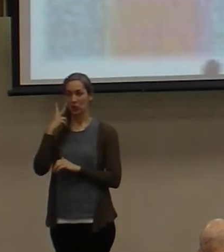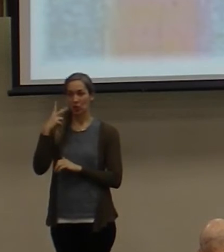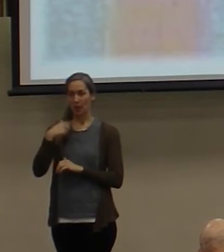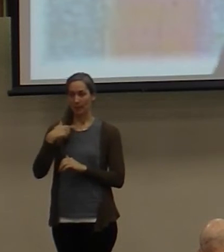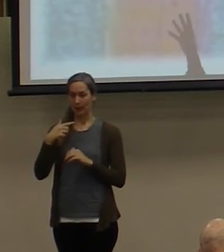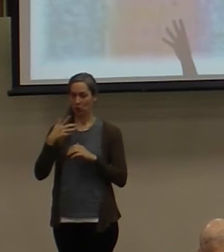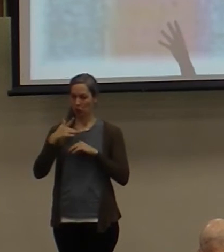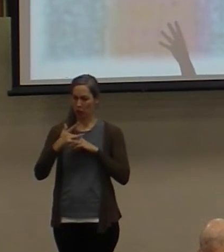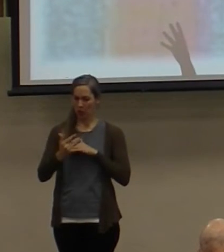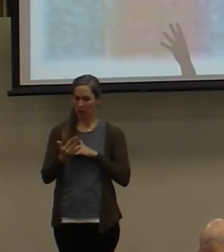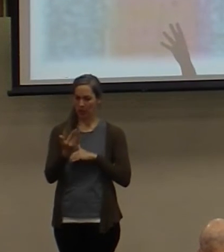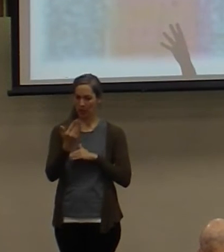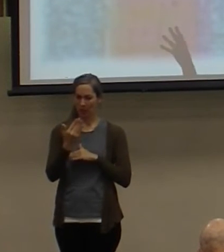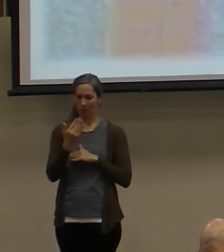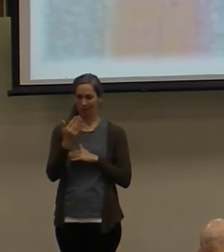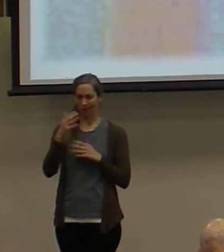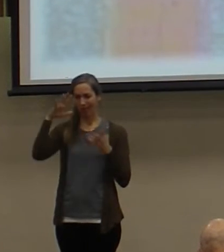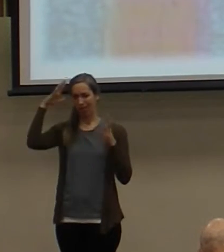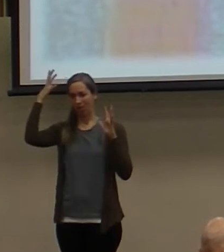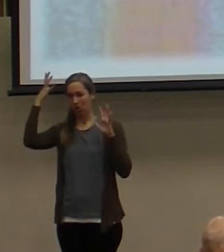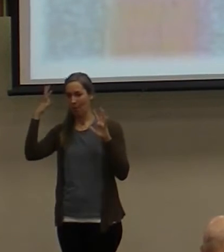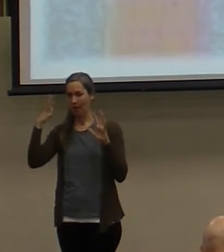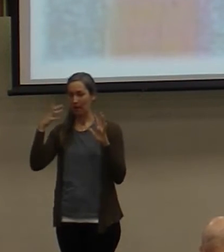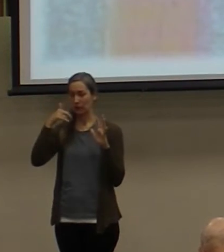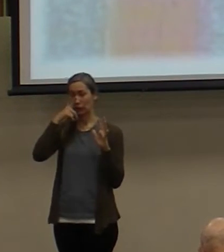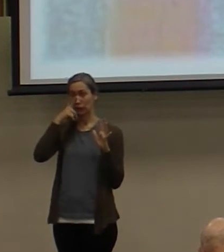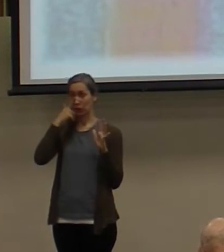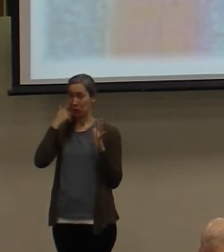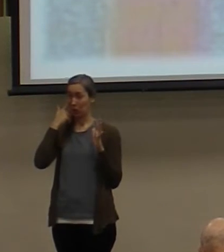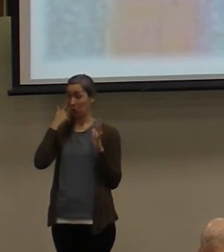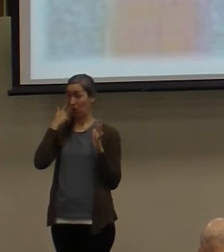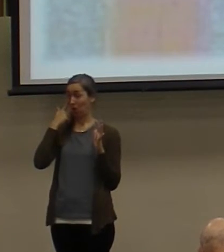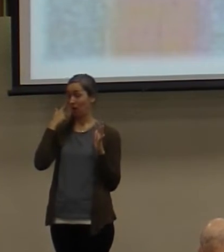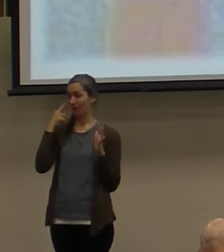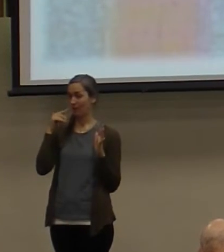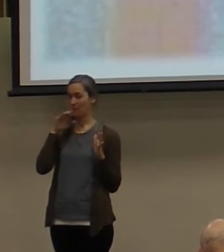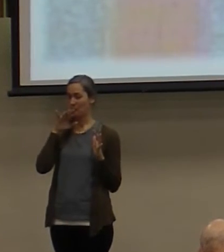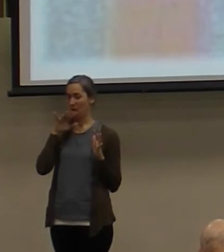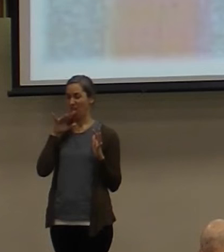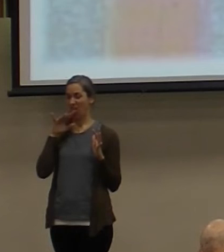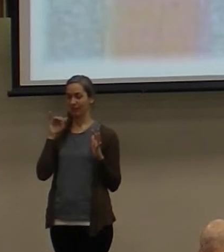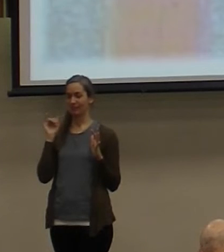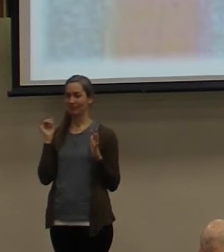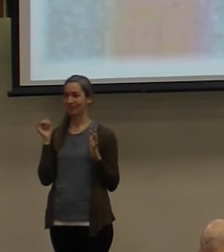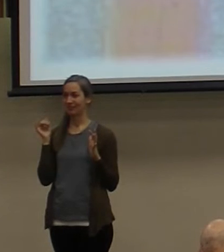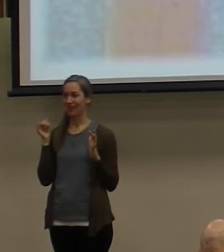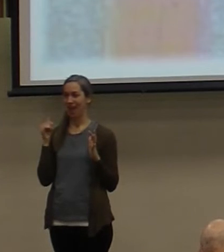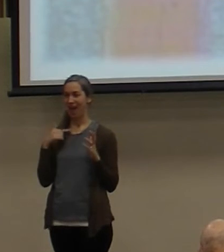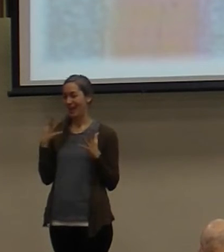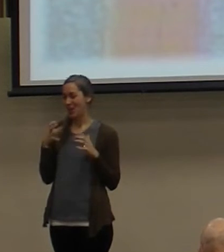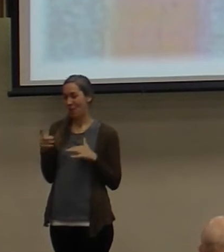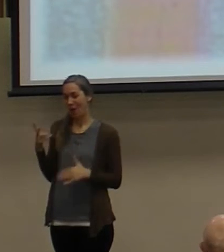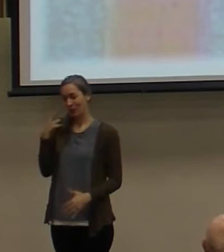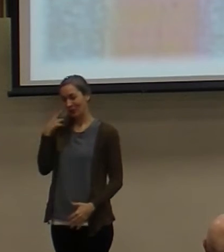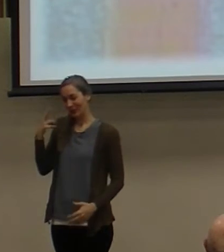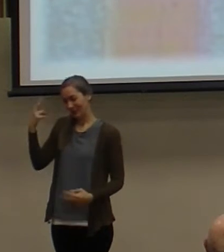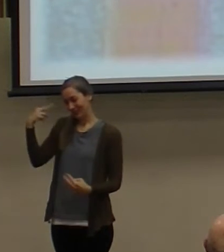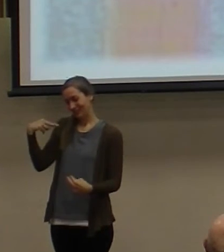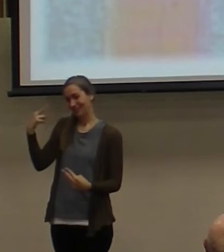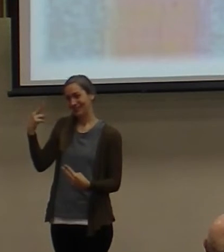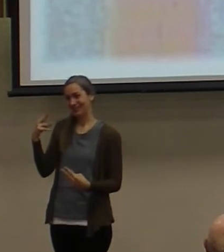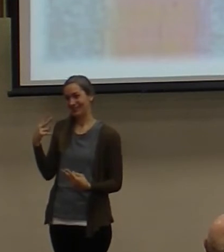morning with hair going 40 directions and goo in the eyes and breath that could peel wallpaper, right? I didn't want her to see that side of